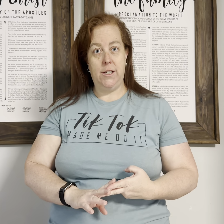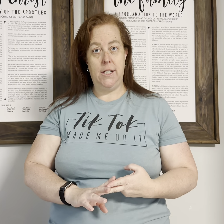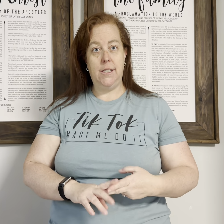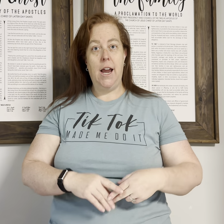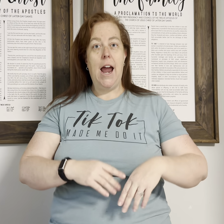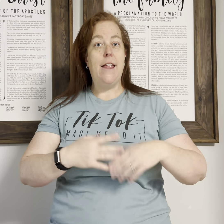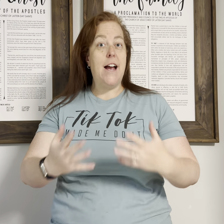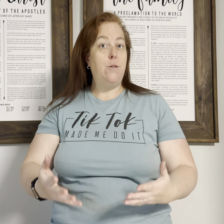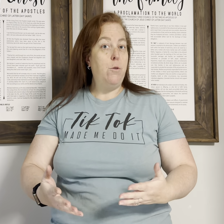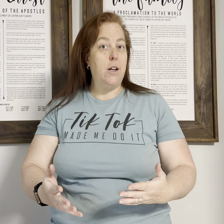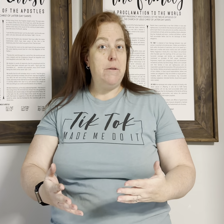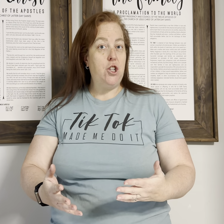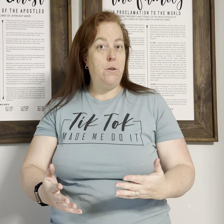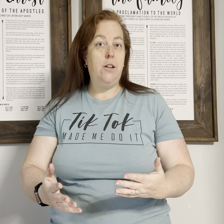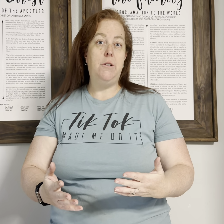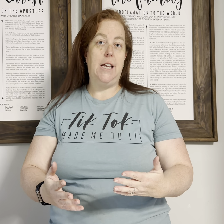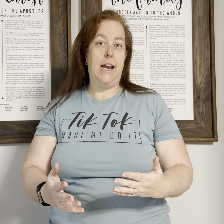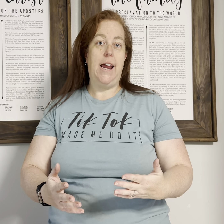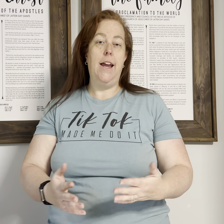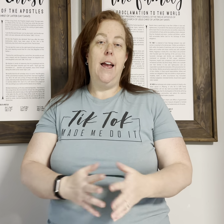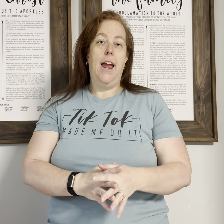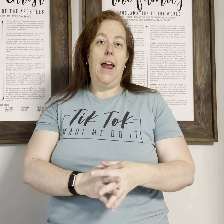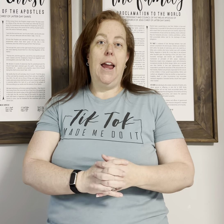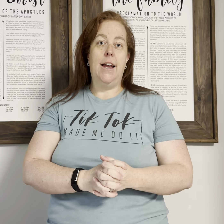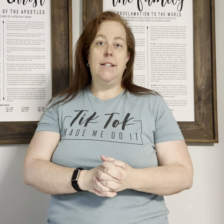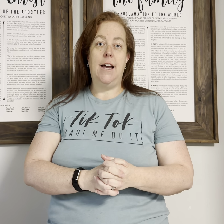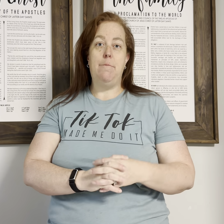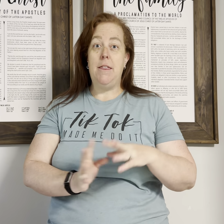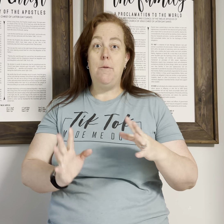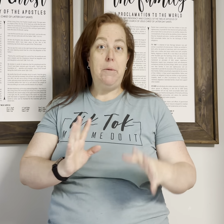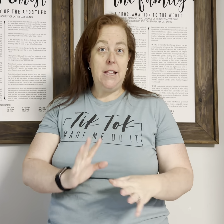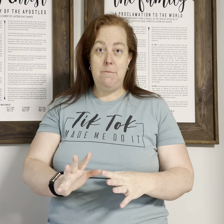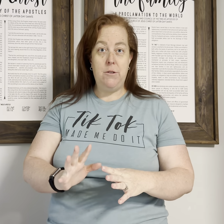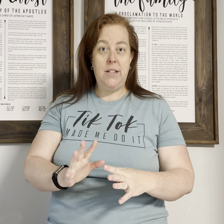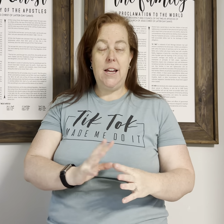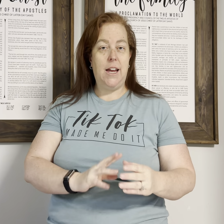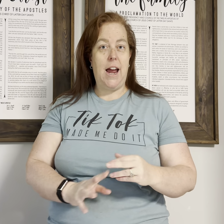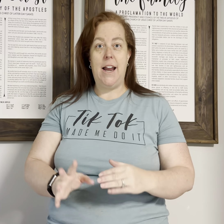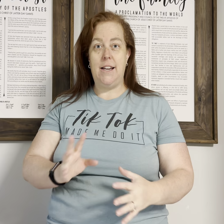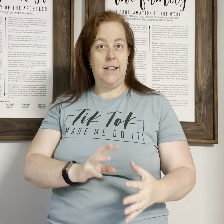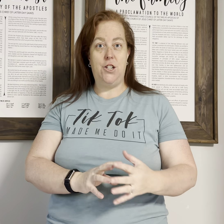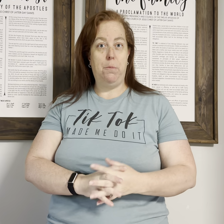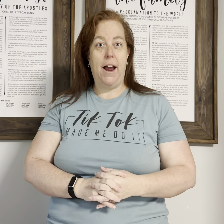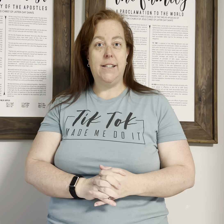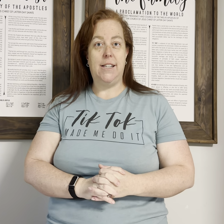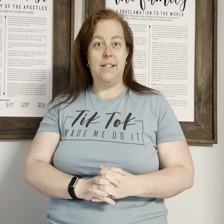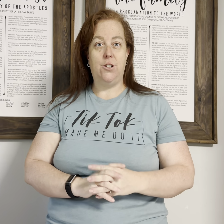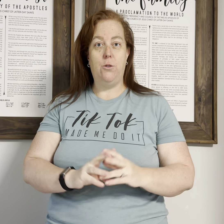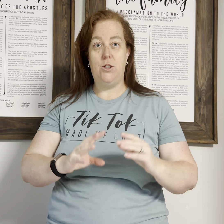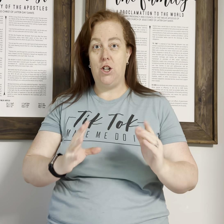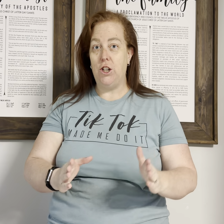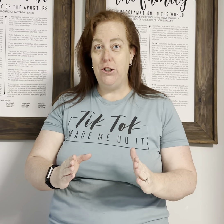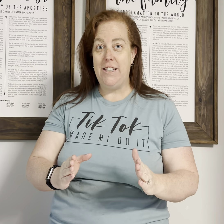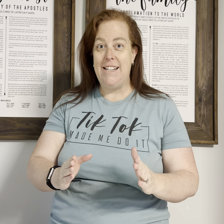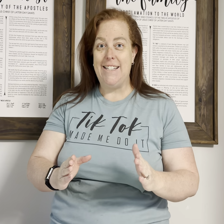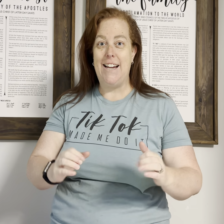verses, and that's what we're going to be showing you today. And then we'll play the music and let you practice it. So start learning these signs so you're